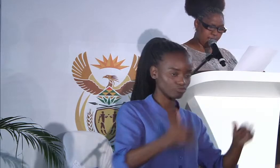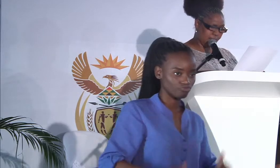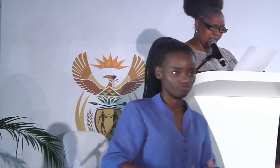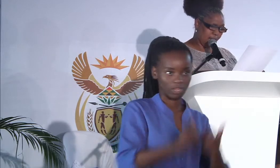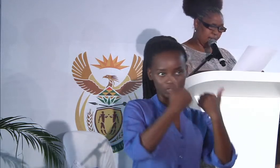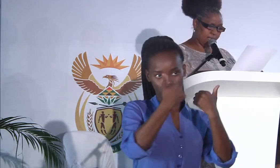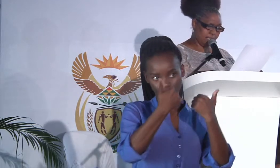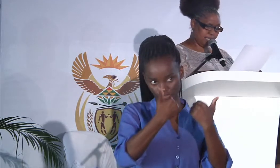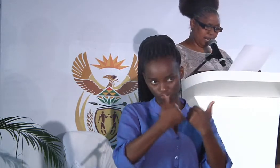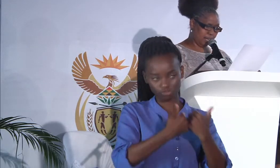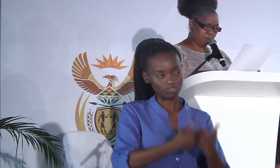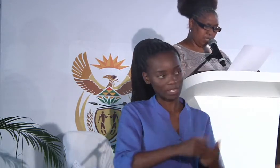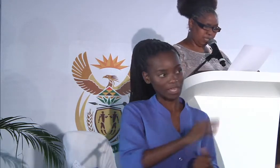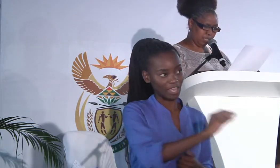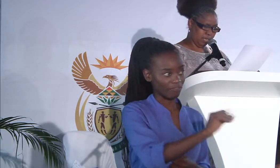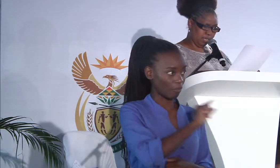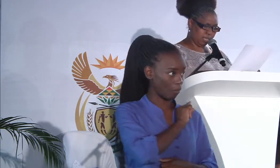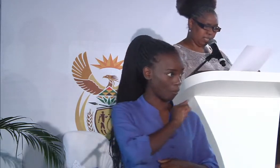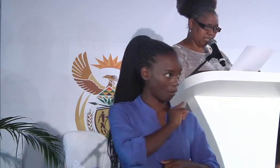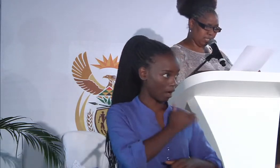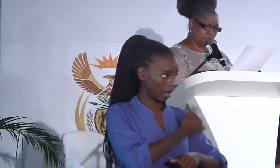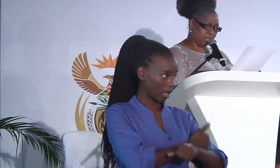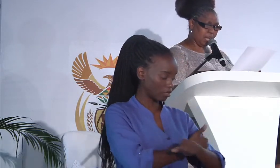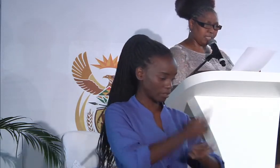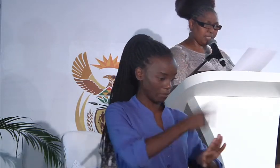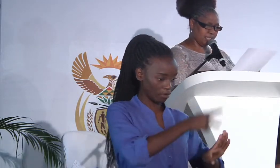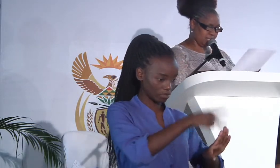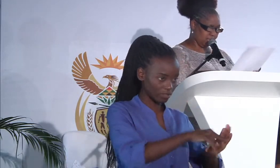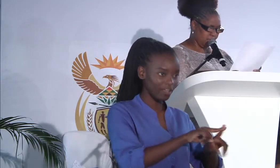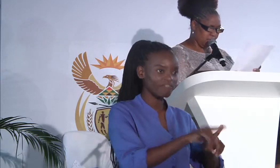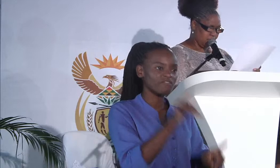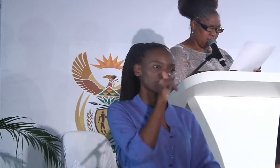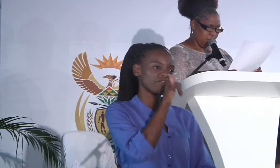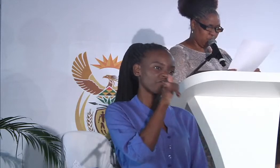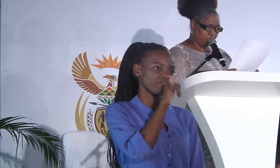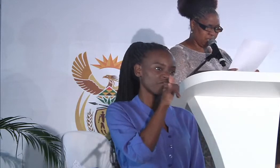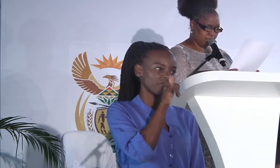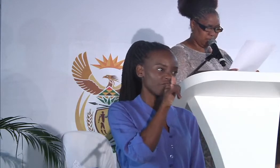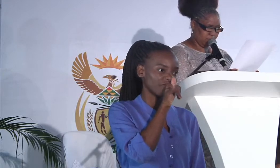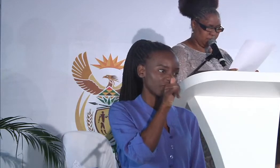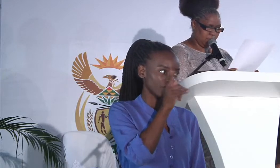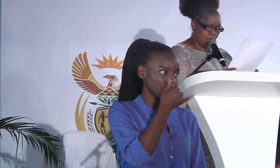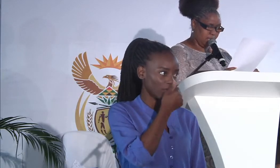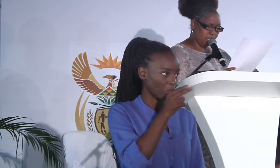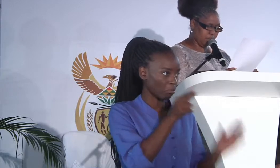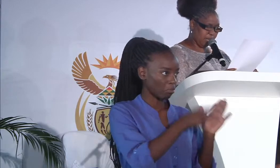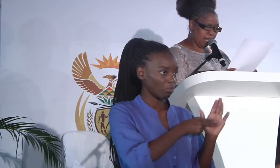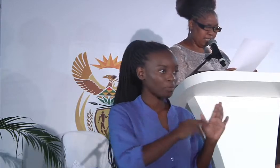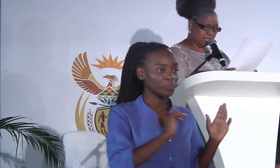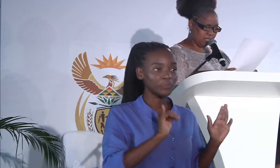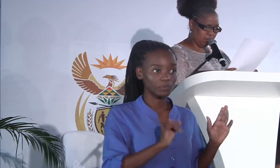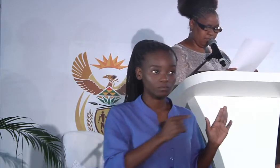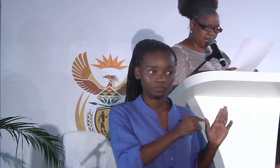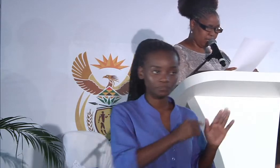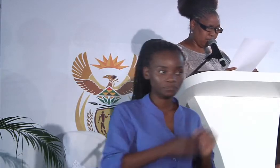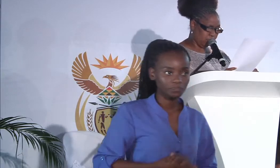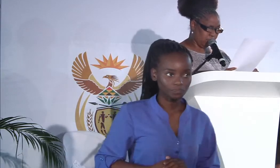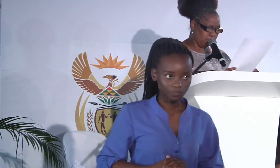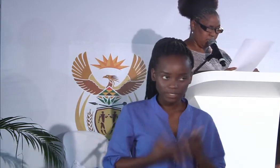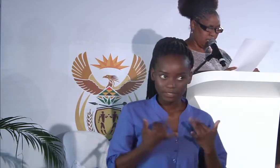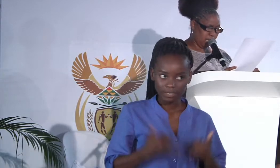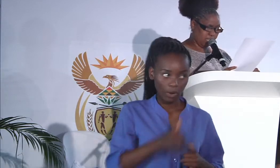challenges currently drug policy, such as criminalization, poses. The criminalization of drug